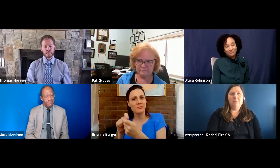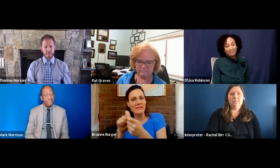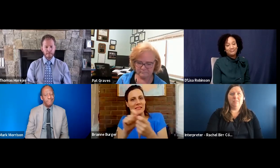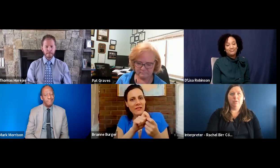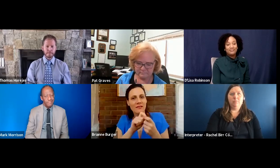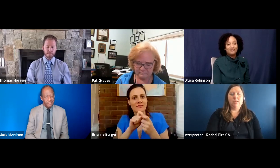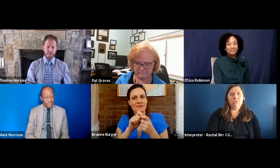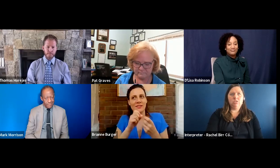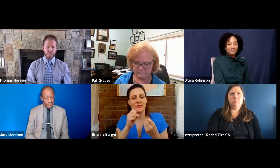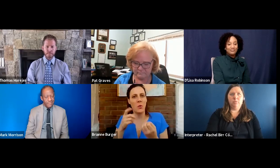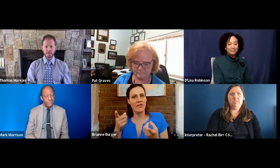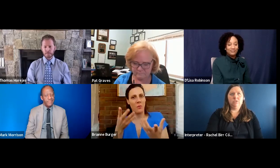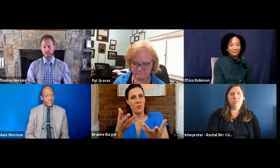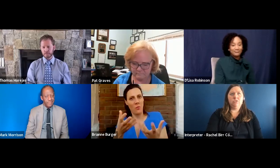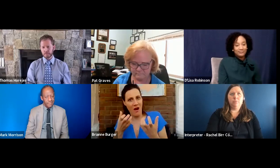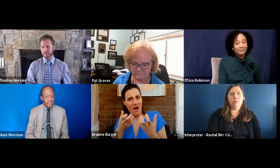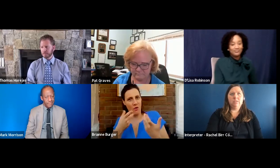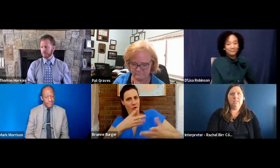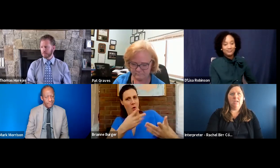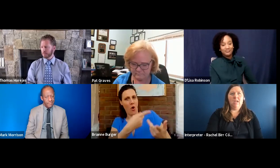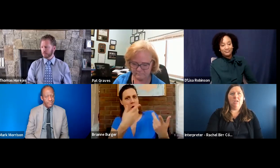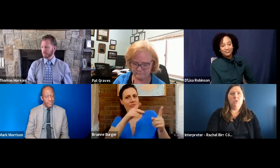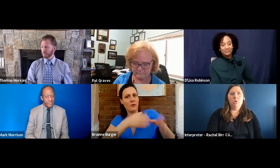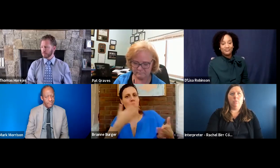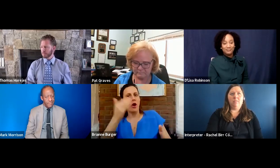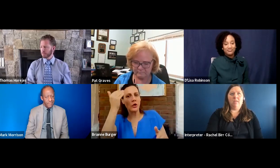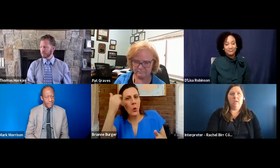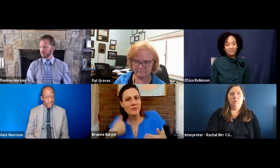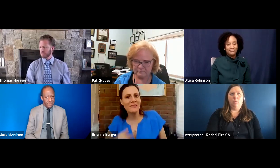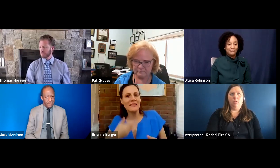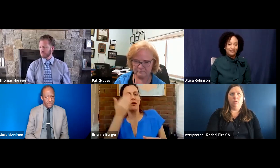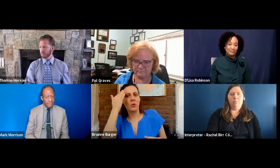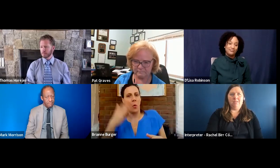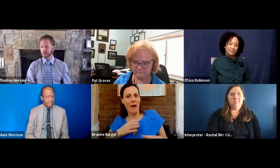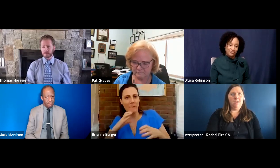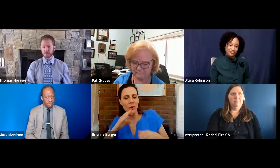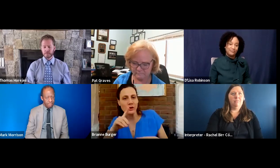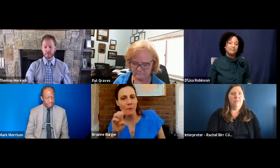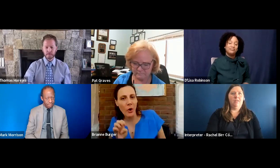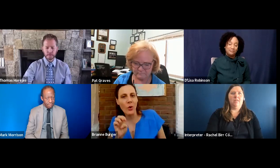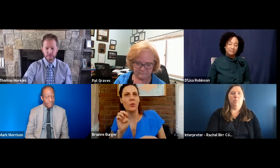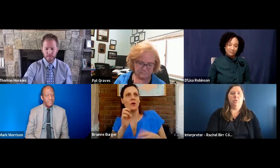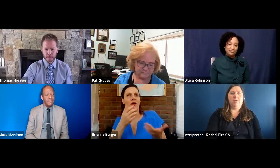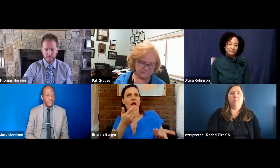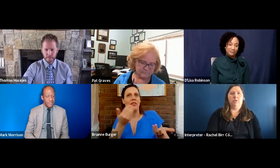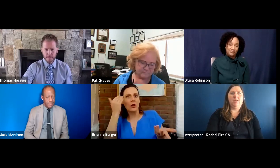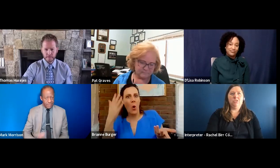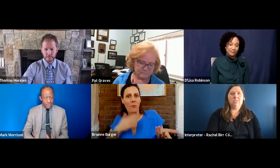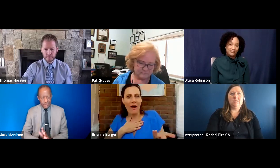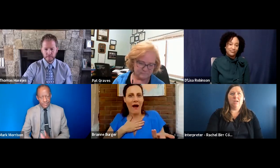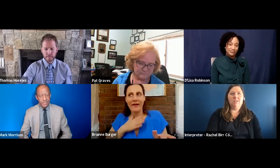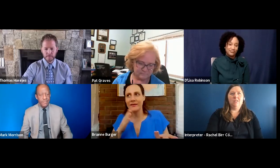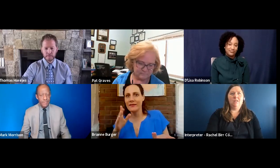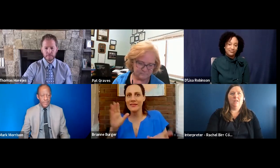so some of us have built relationships with certain interpreters and know that they will know my stuff. They will know my